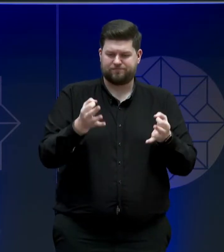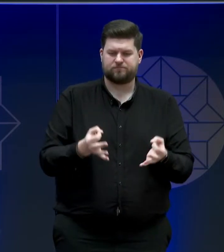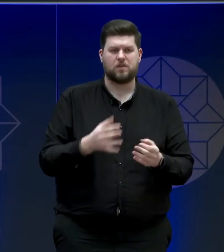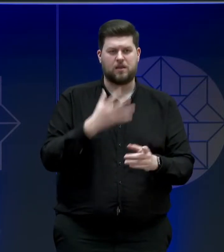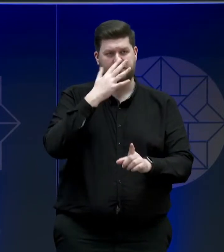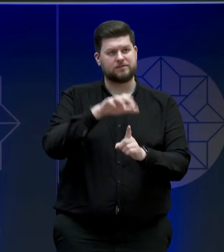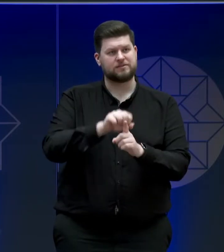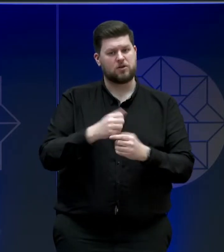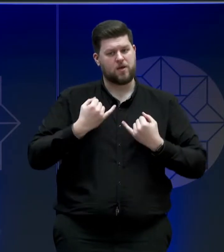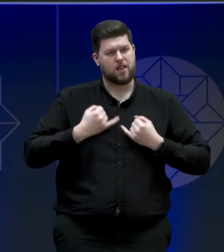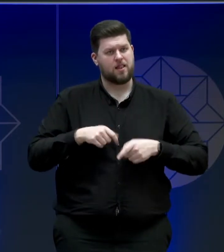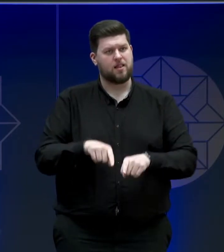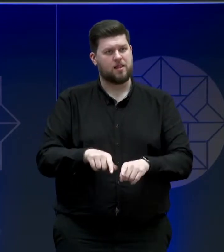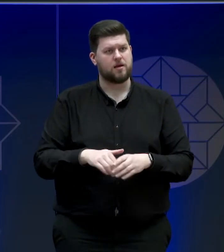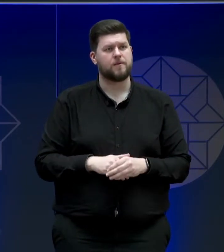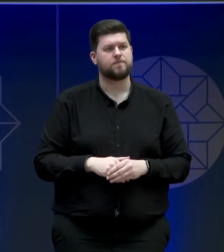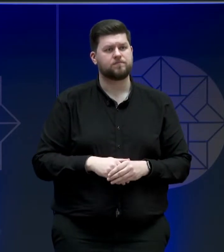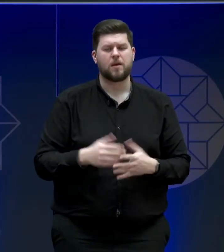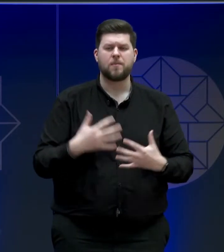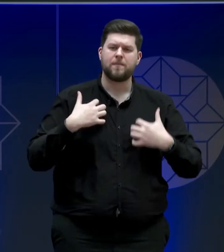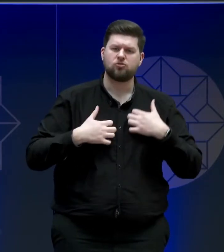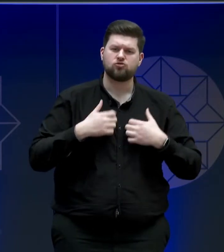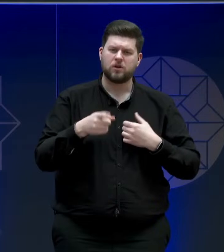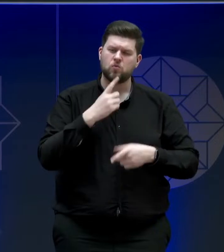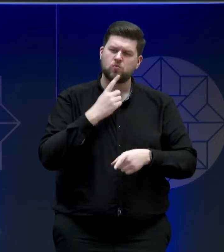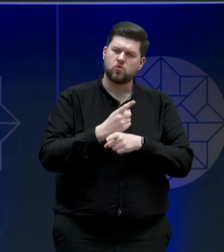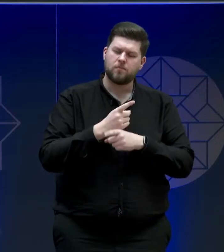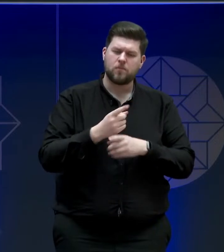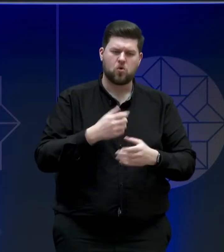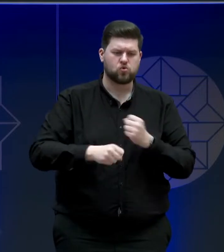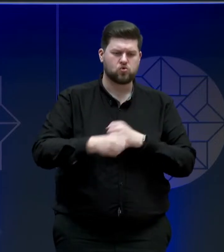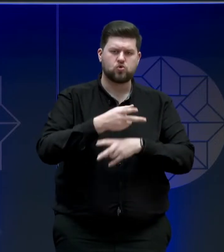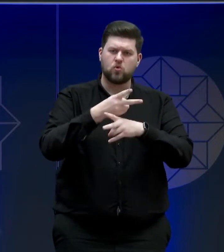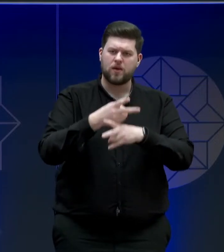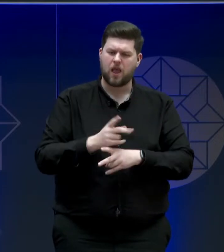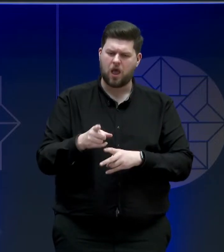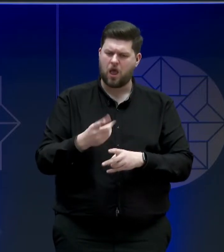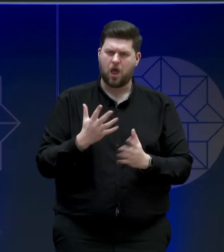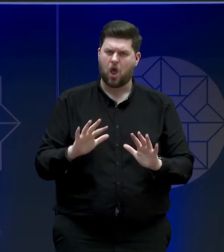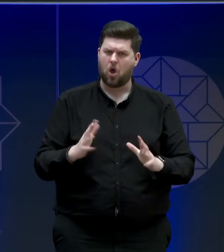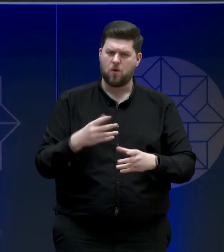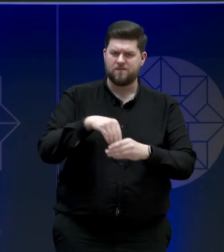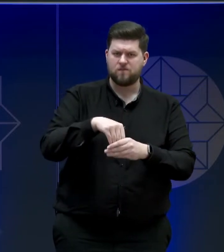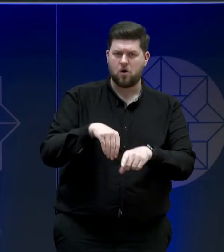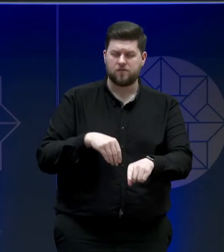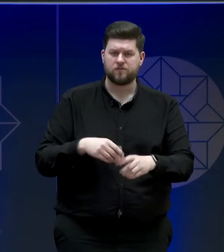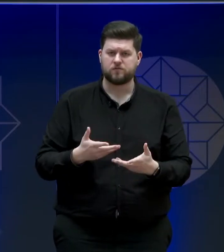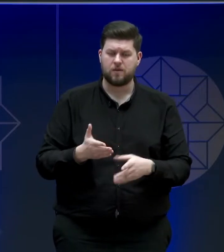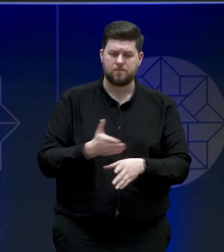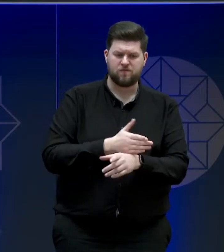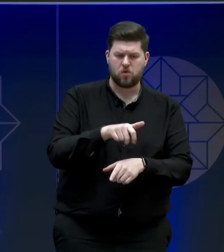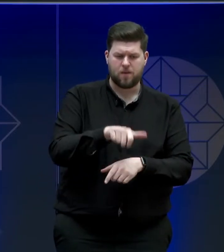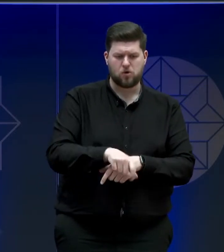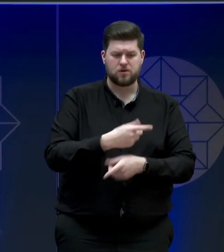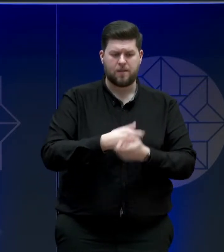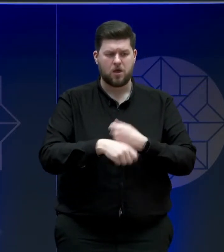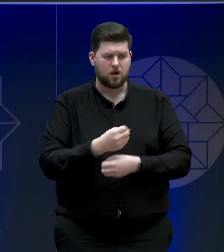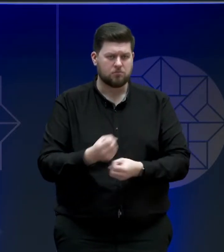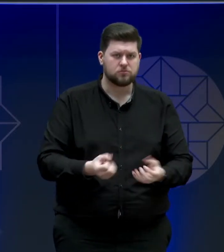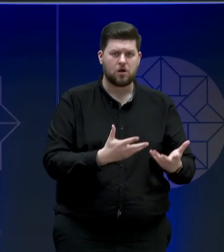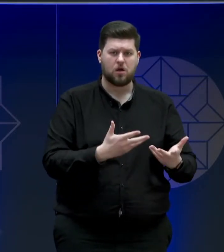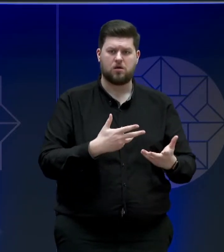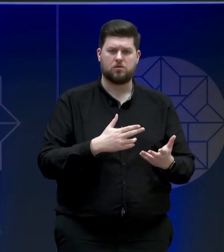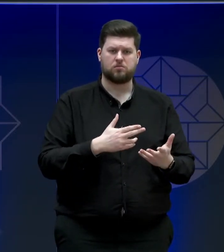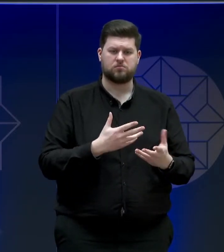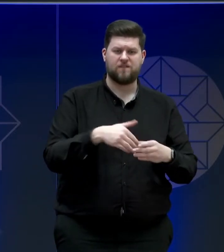the role of social care is in the preventative agenda before people need to become patients in that interaction with the NHS, particularly given